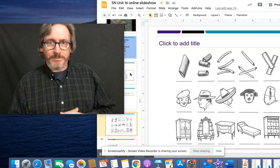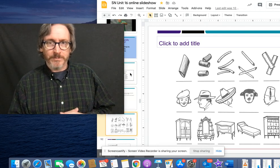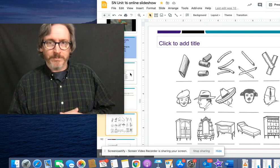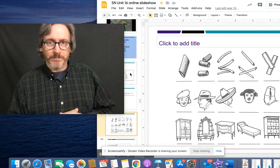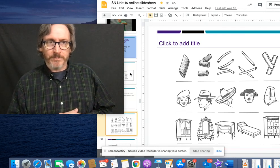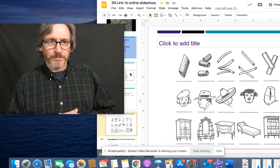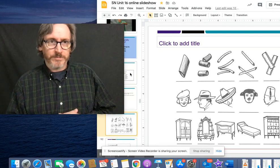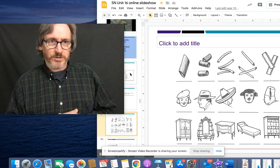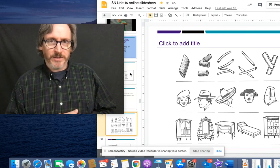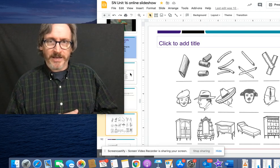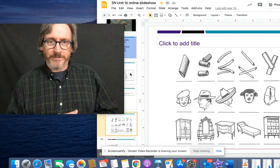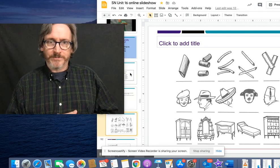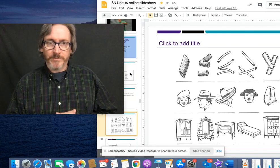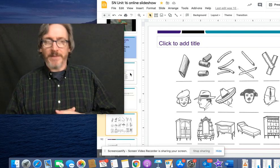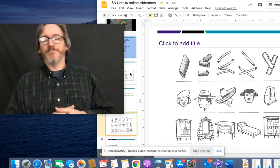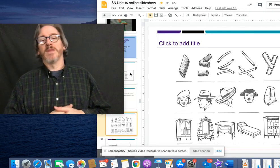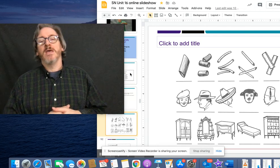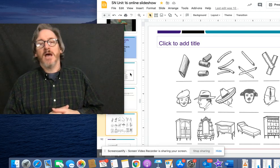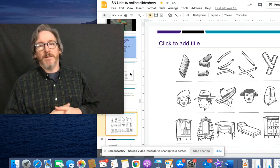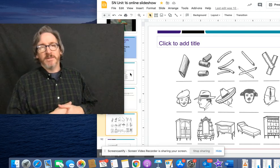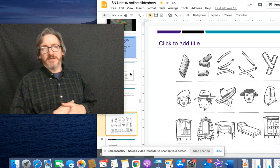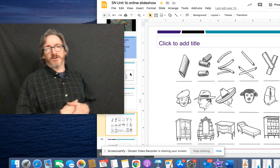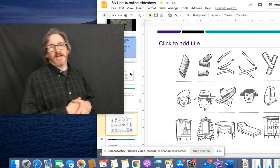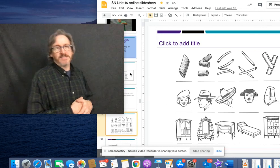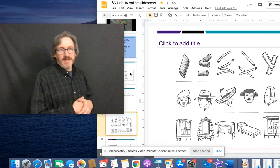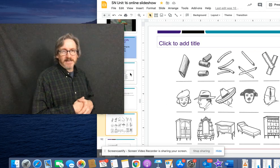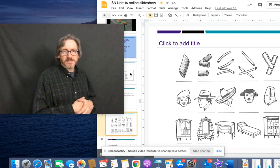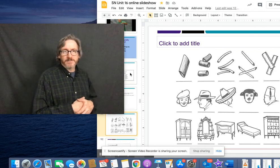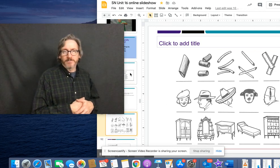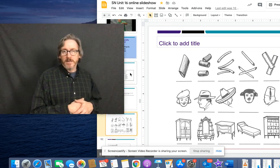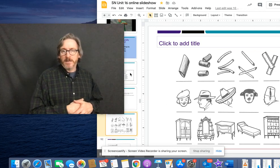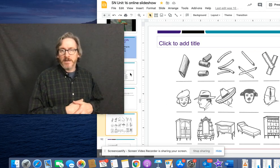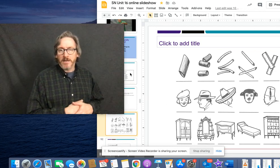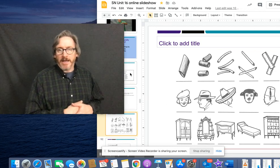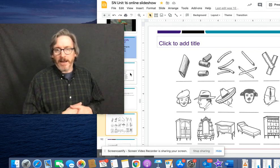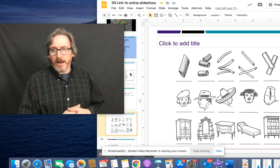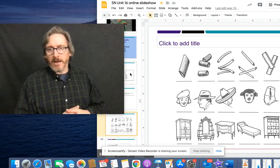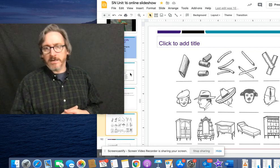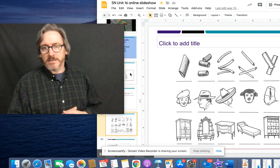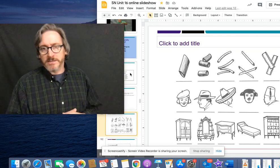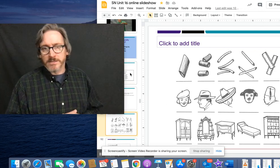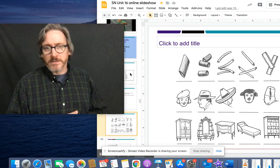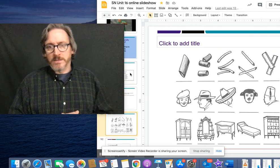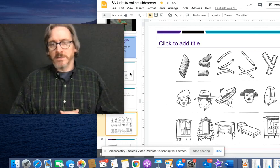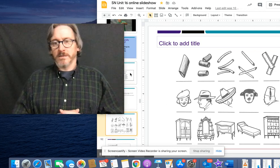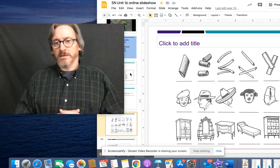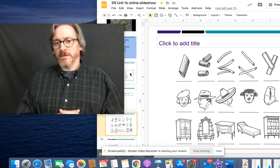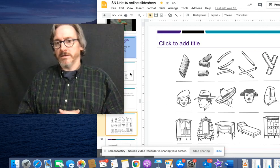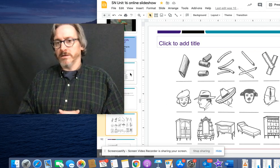like turkey bacon, but different kinds of hats. And